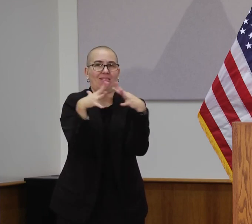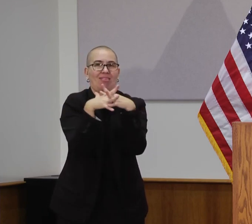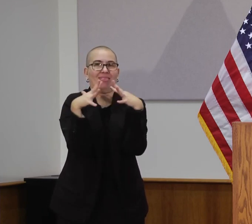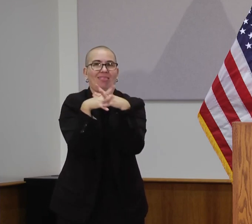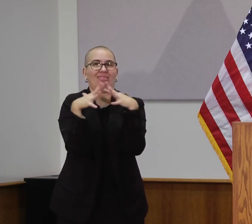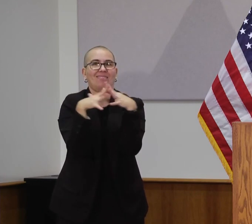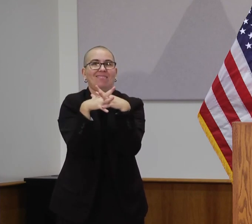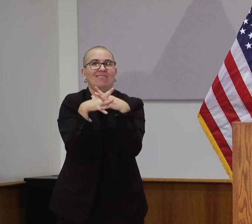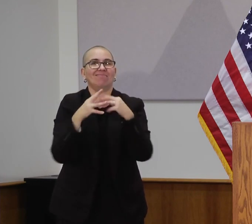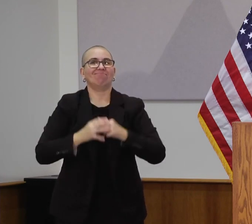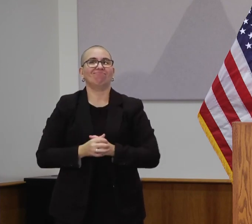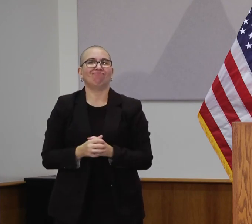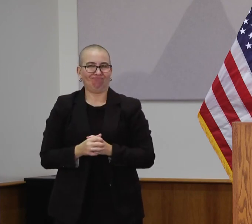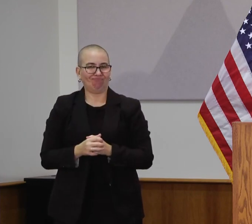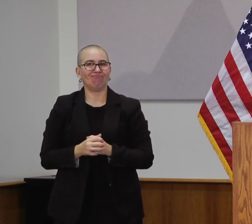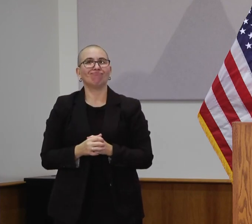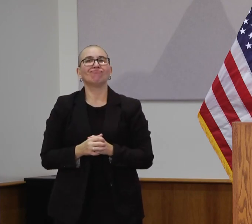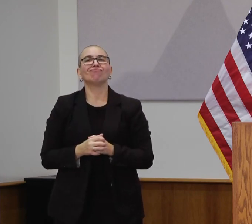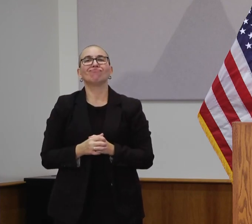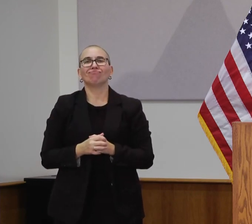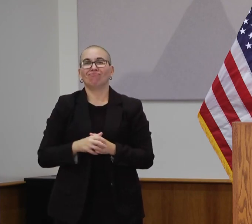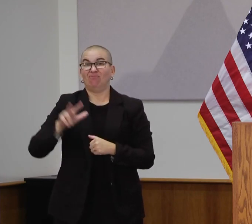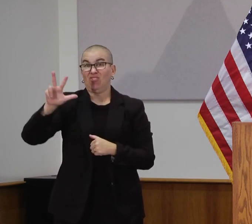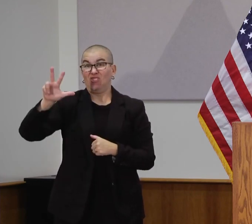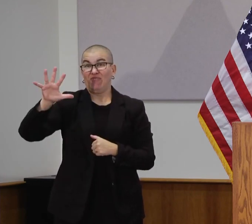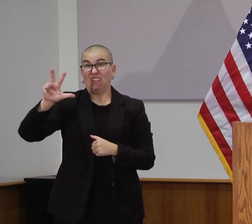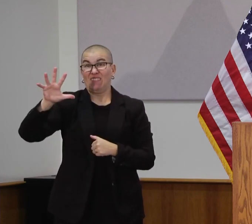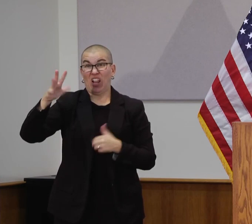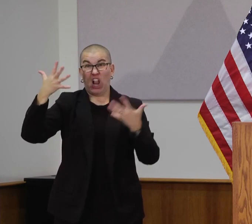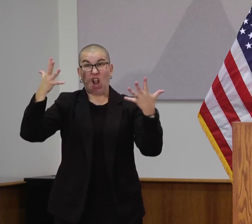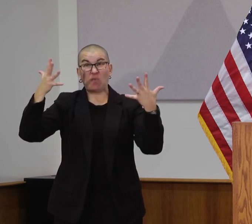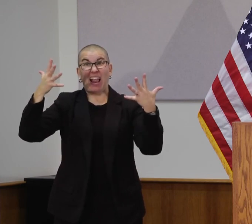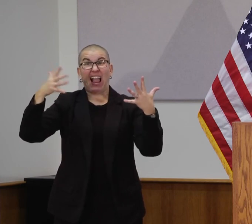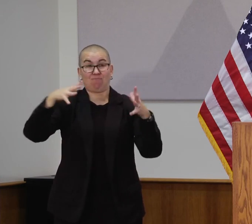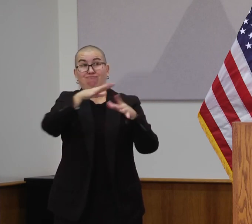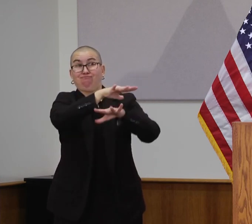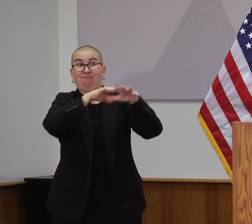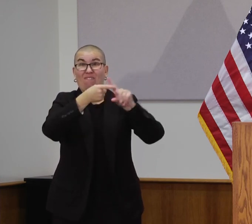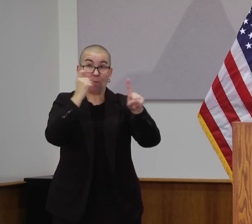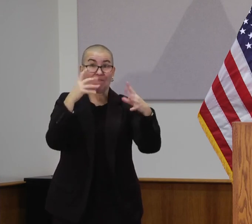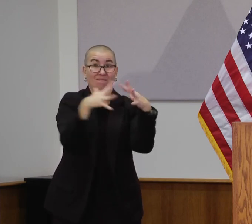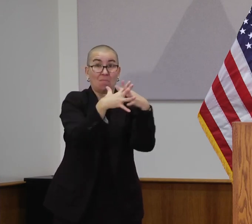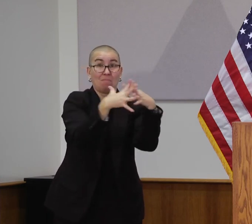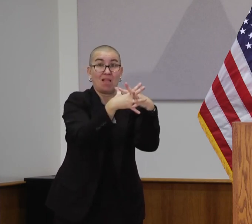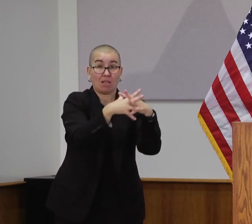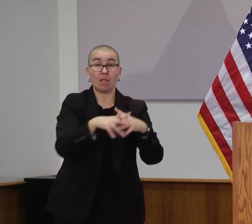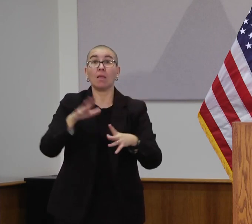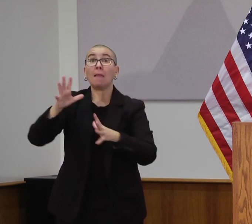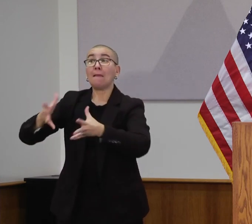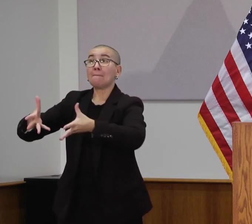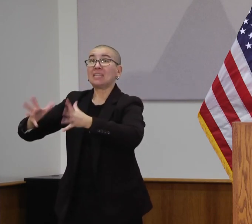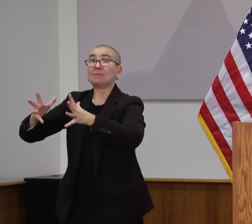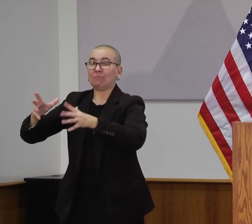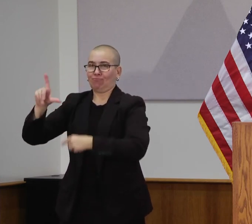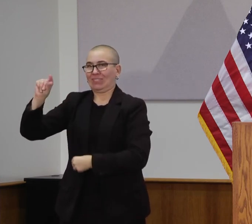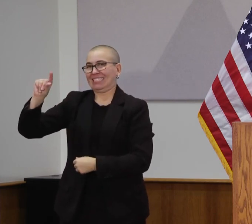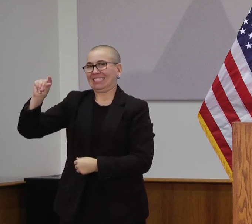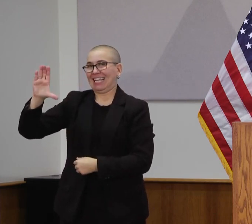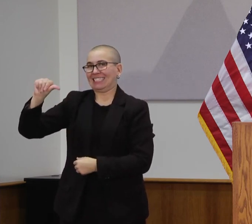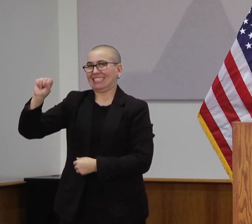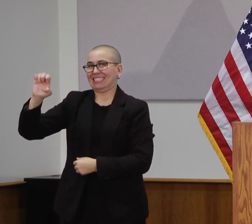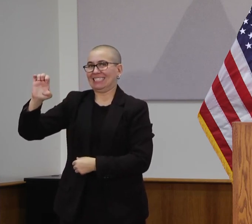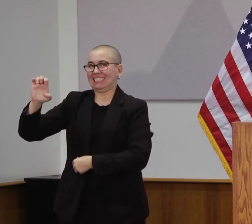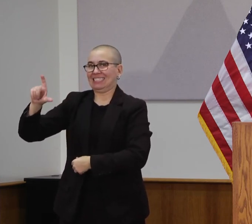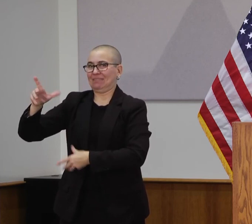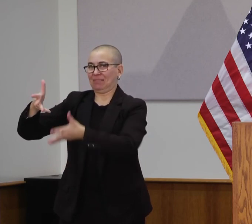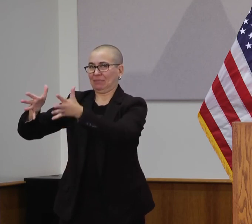terms of these are outbreaks. So 35 outbreaks associated with football, 20 with basketball,